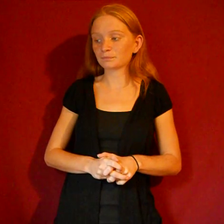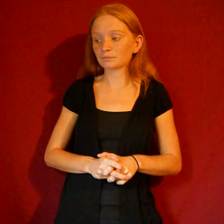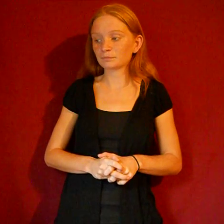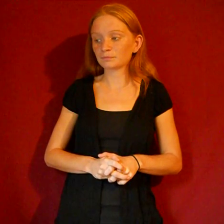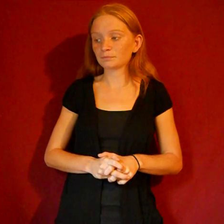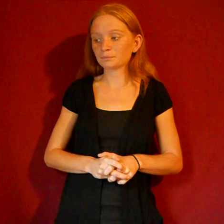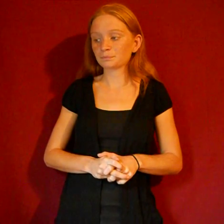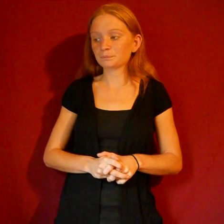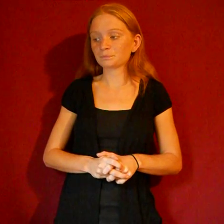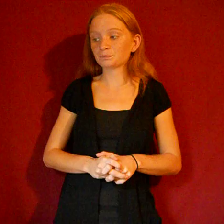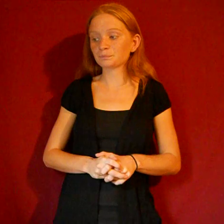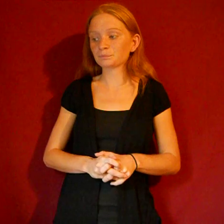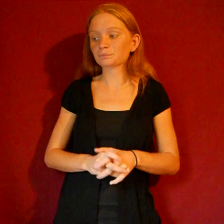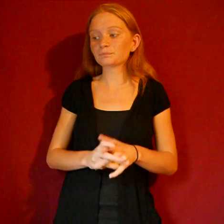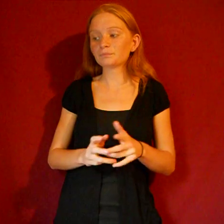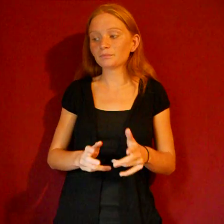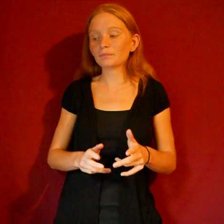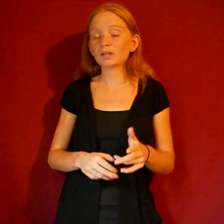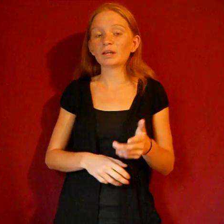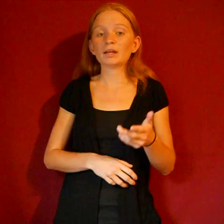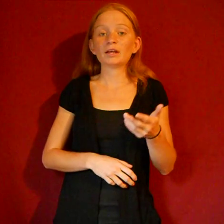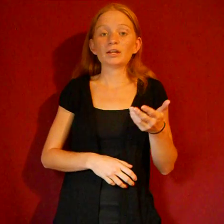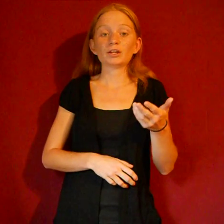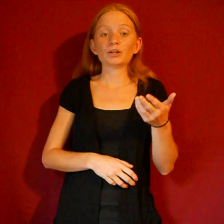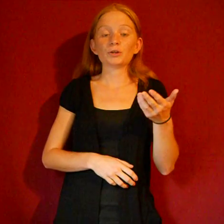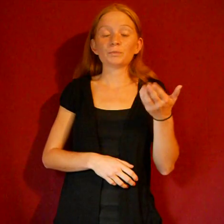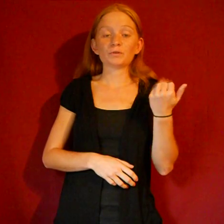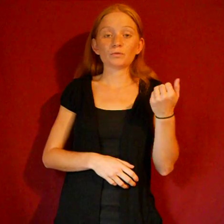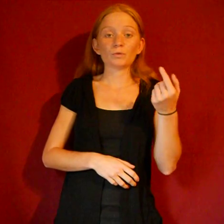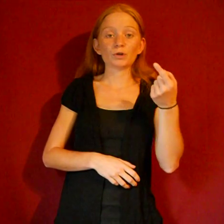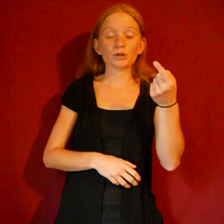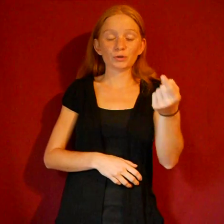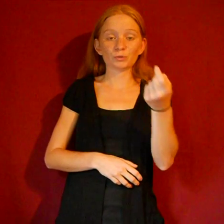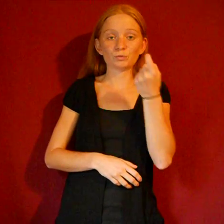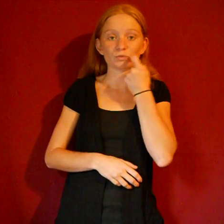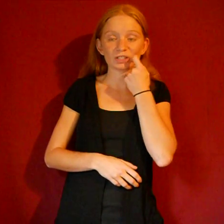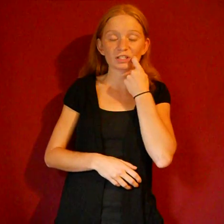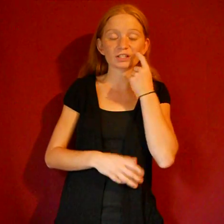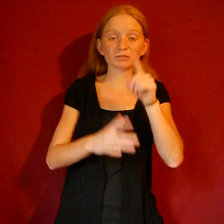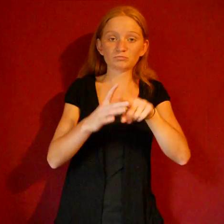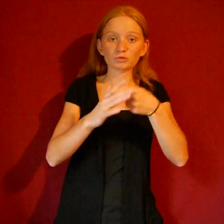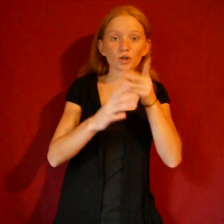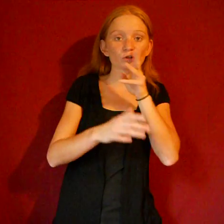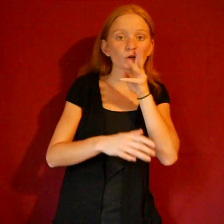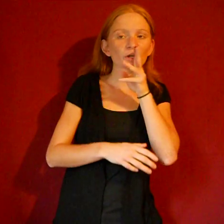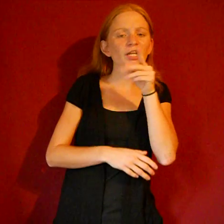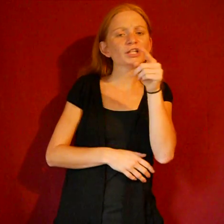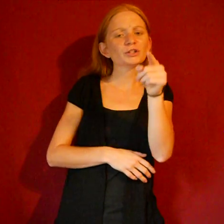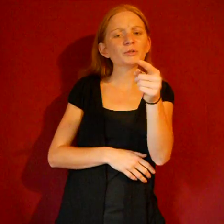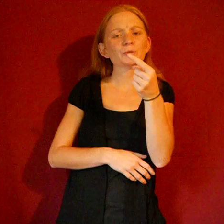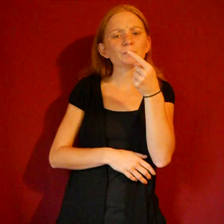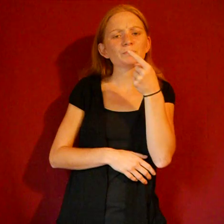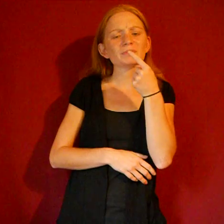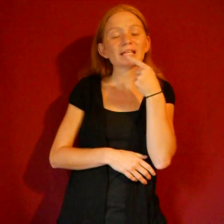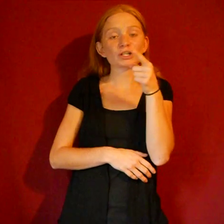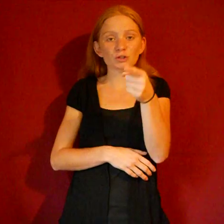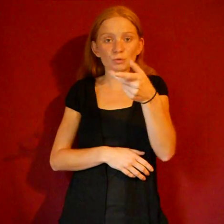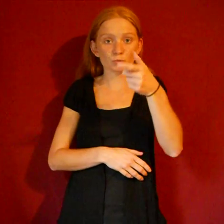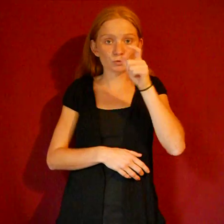When you were first sharing with me, Mark, you mentioned drinking. Is drinking a problem in your life?